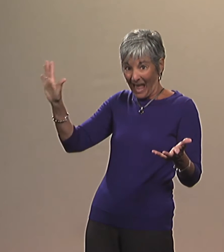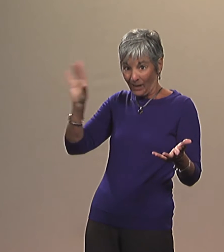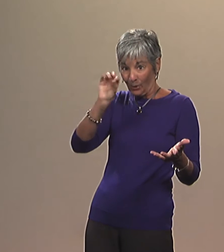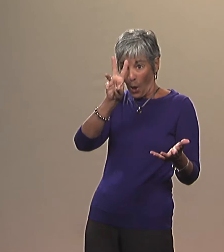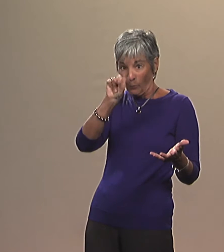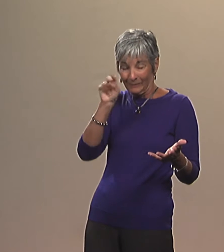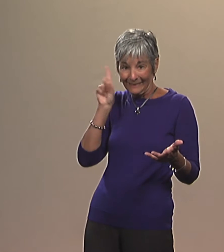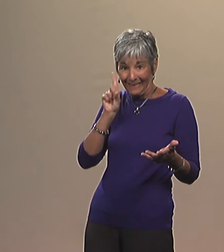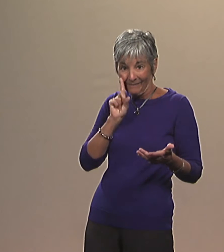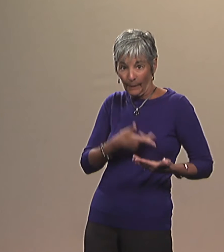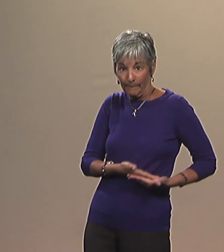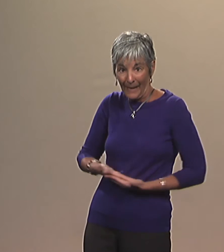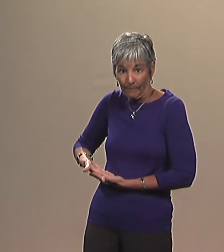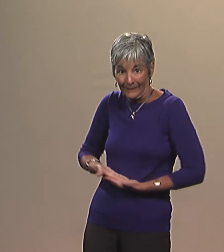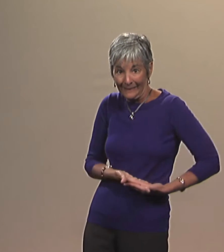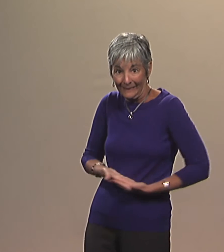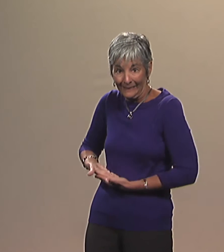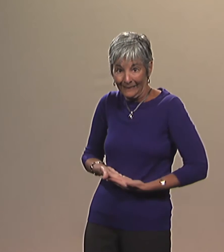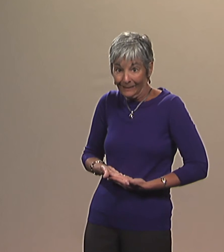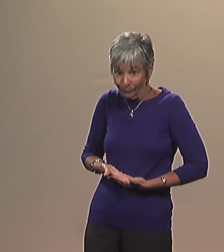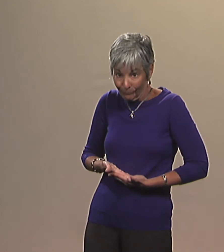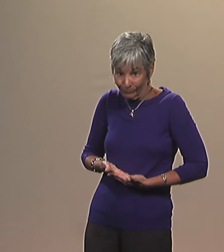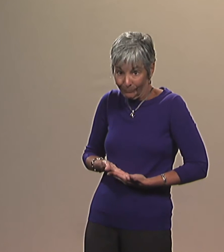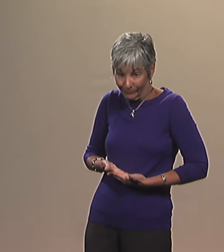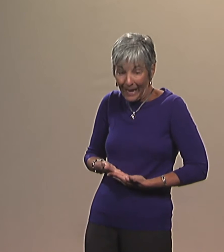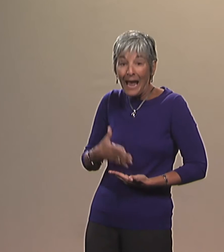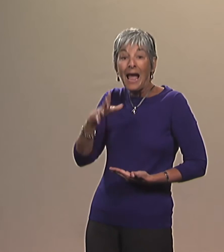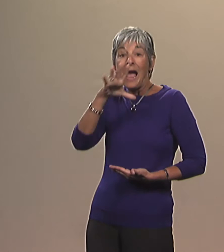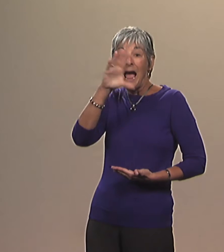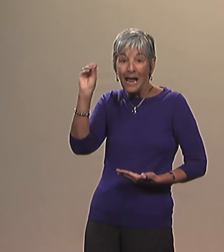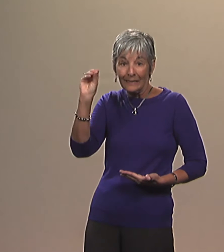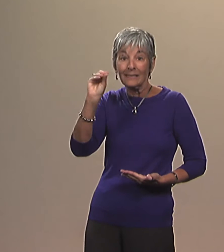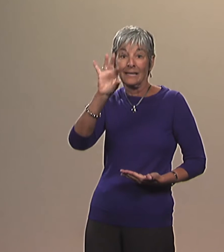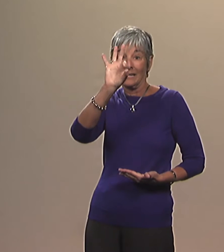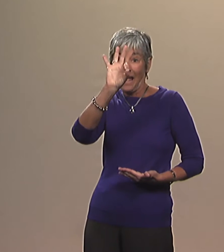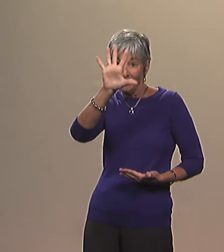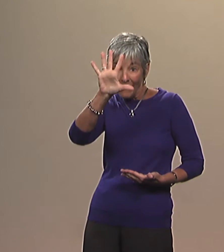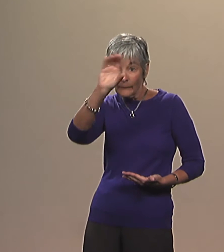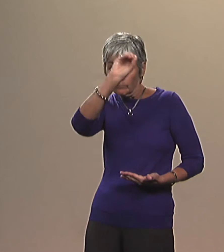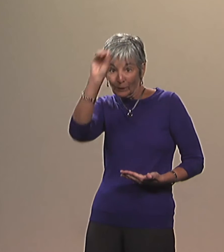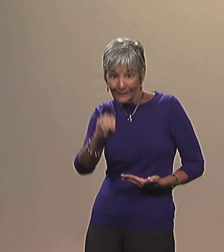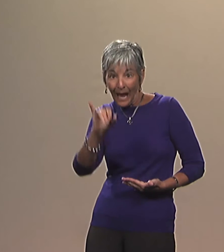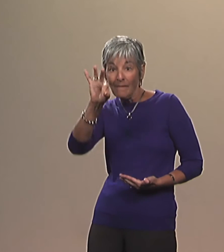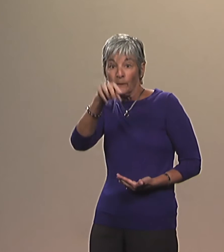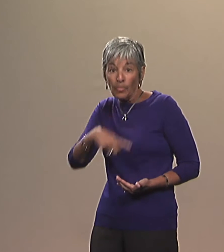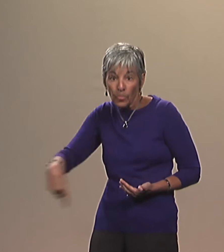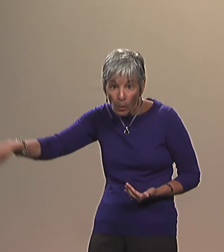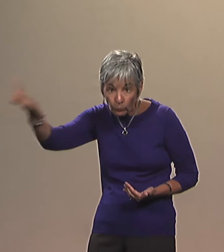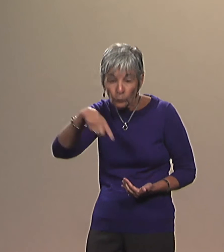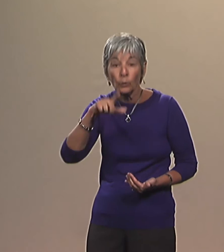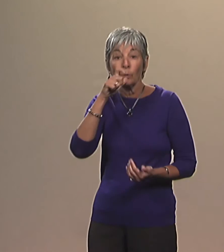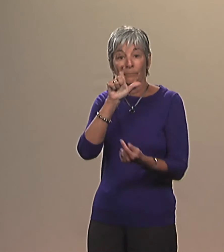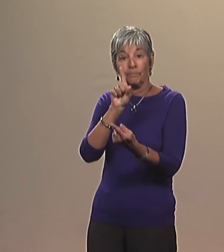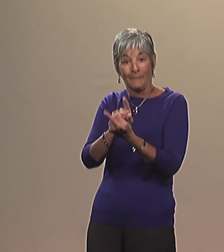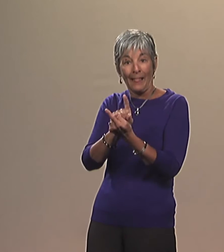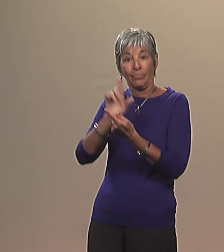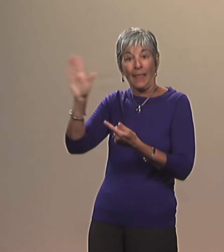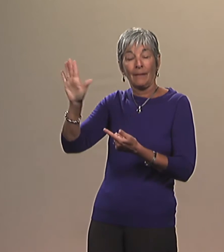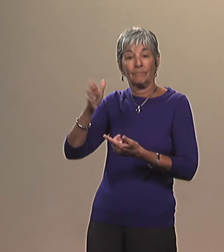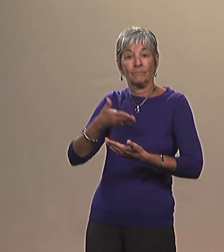Typically, the deaf person they meet for the first time is their own deaf infant. That is true for 95% of the parents. The deaf person